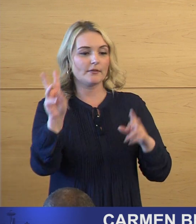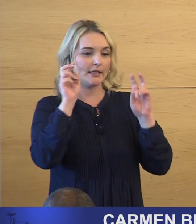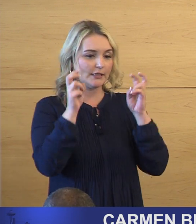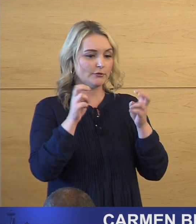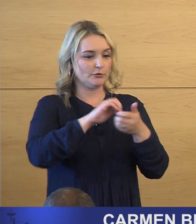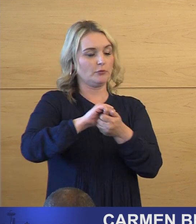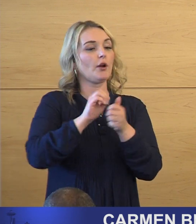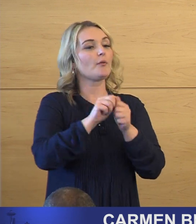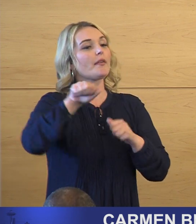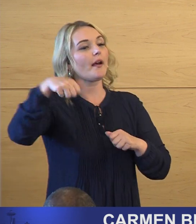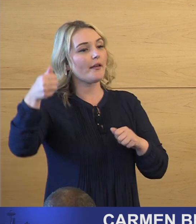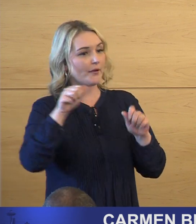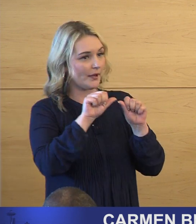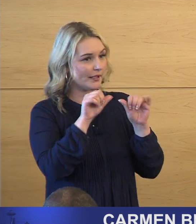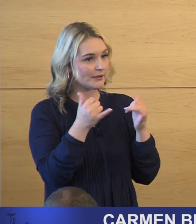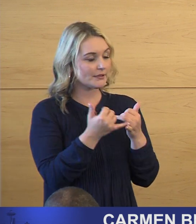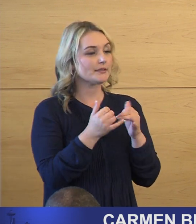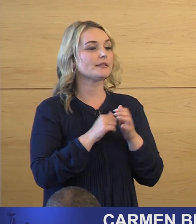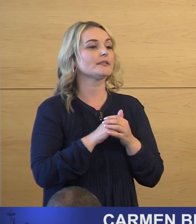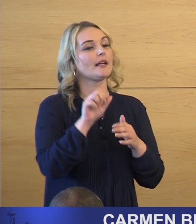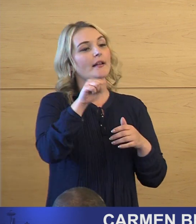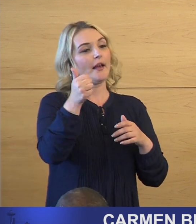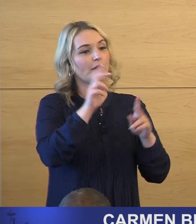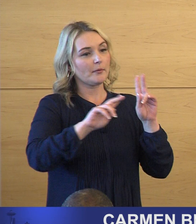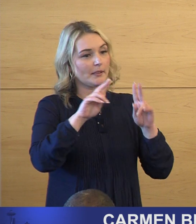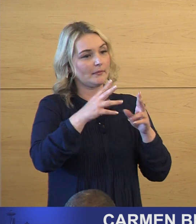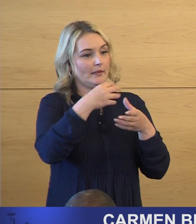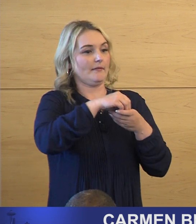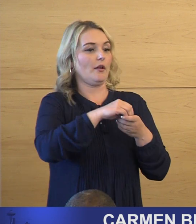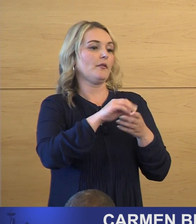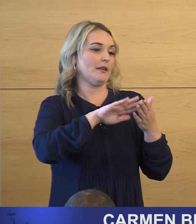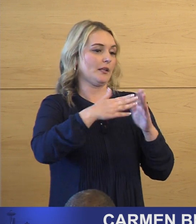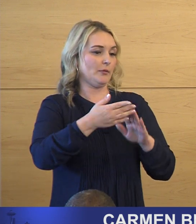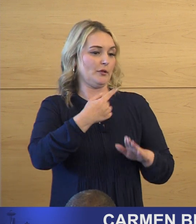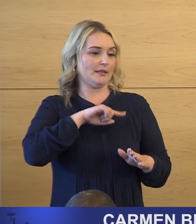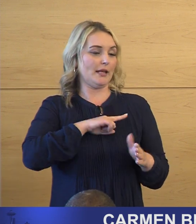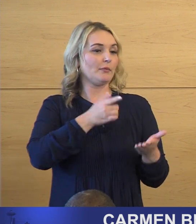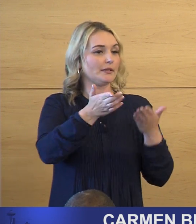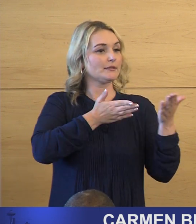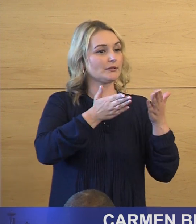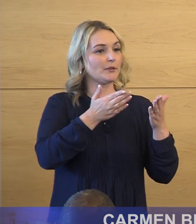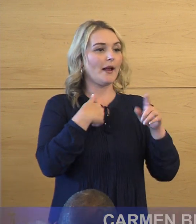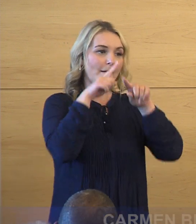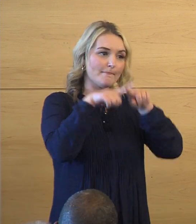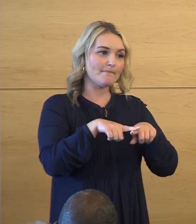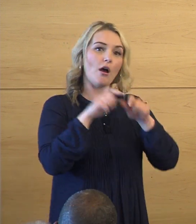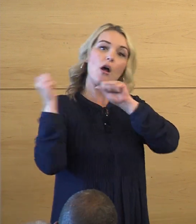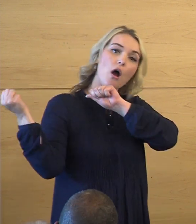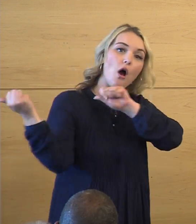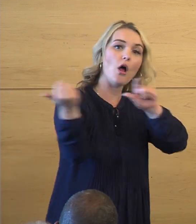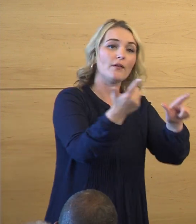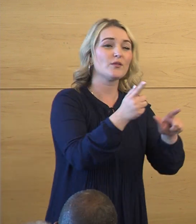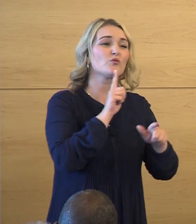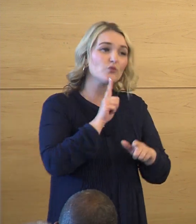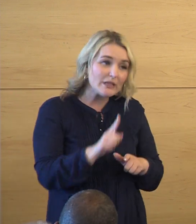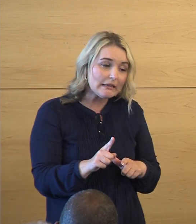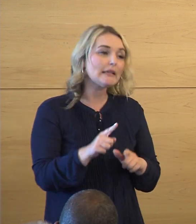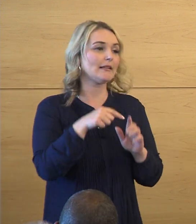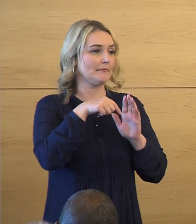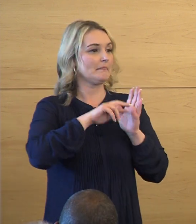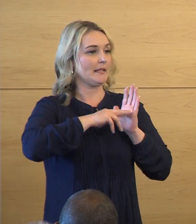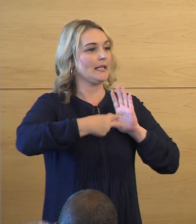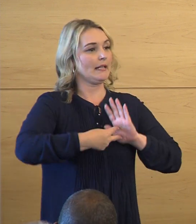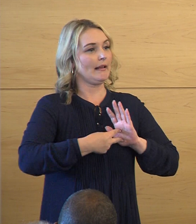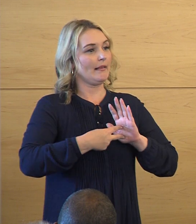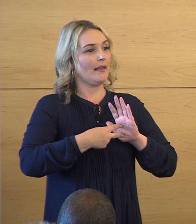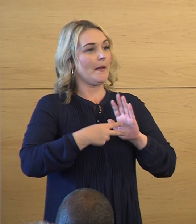other agencies and other regions and communities we serve. I'm counting on each of you, and I say this sincerely. You know, this is a great